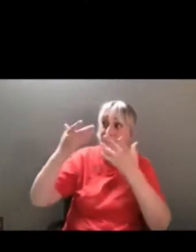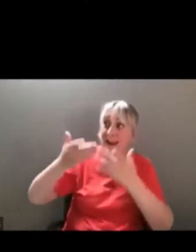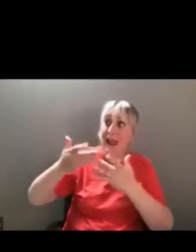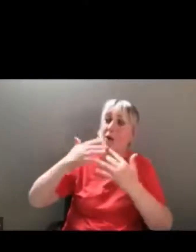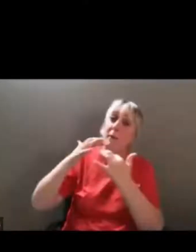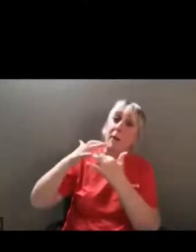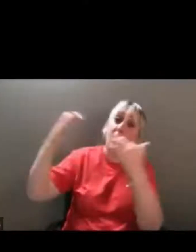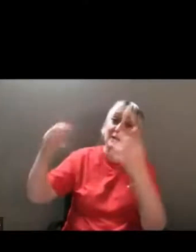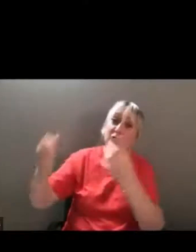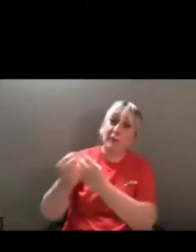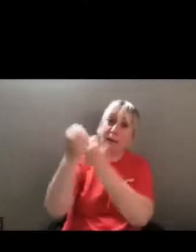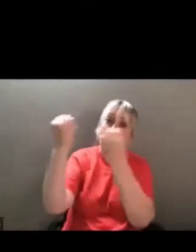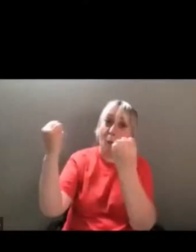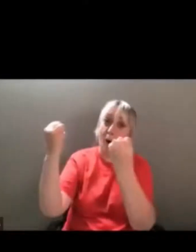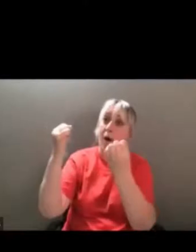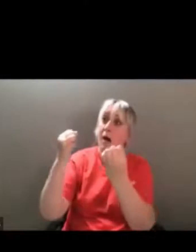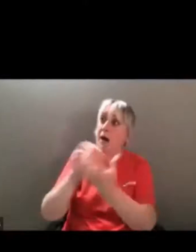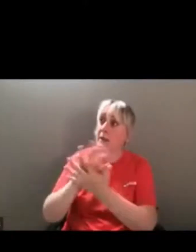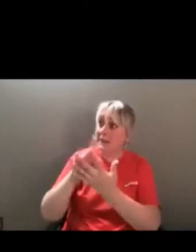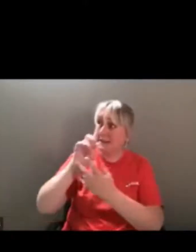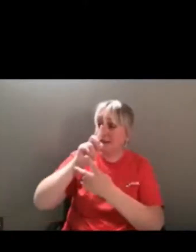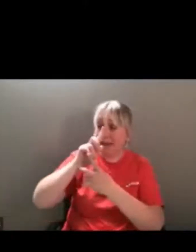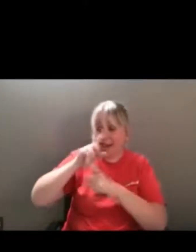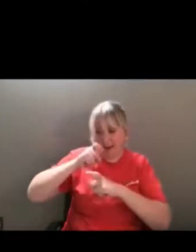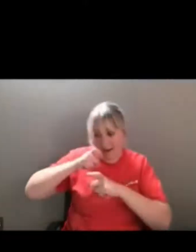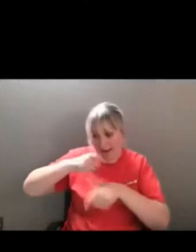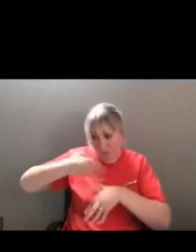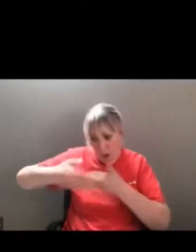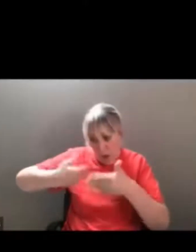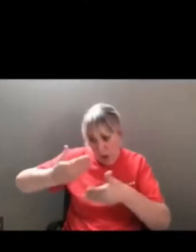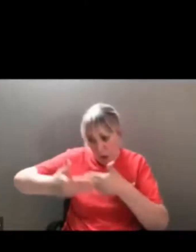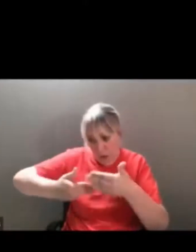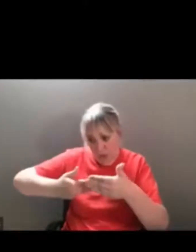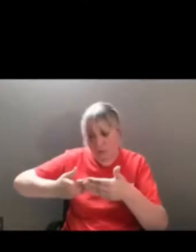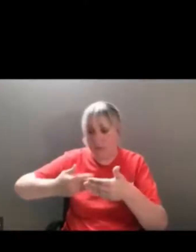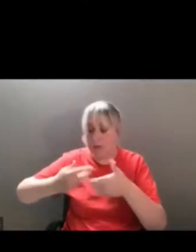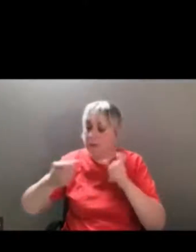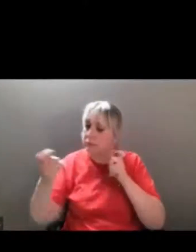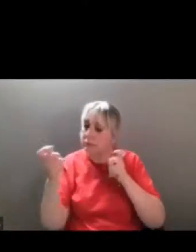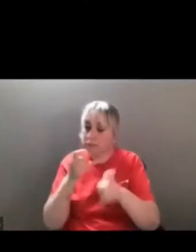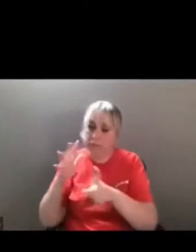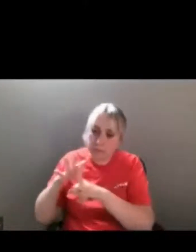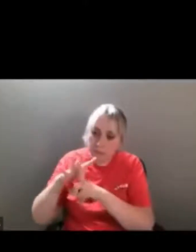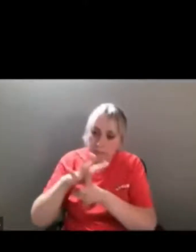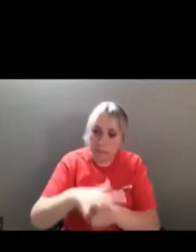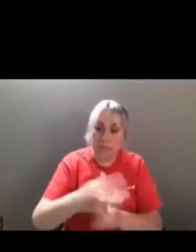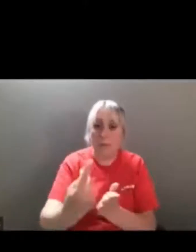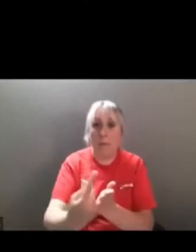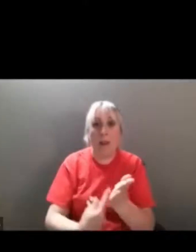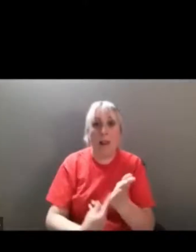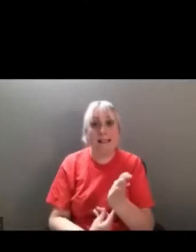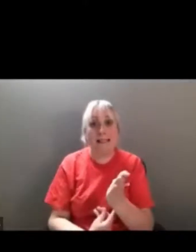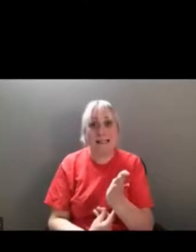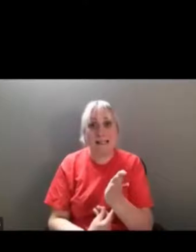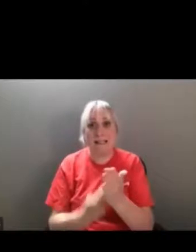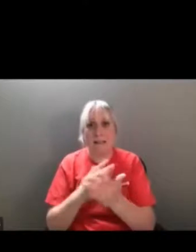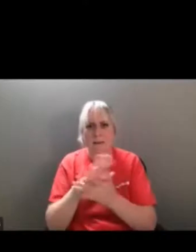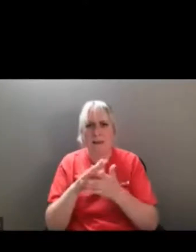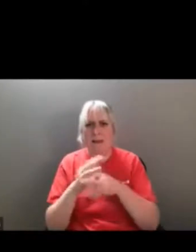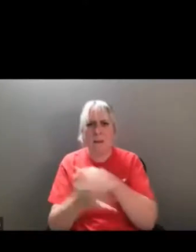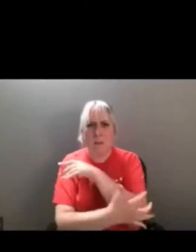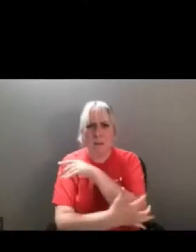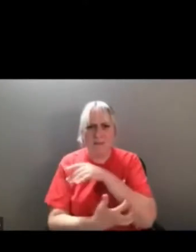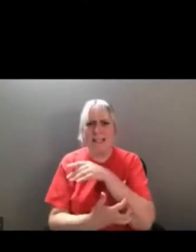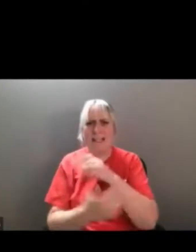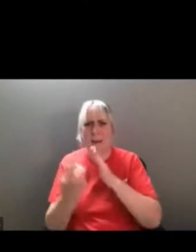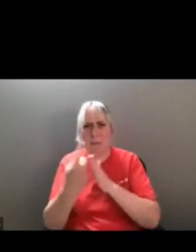not simply to carry on in the same direction with the continuation of policies that are growing inequality, poverty and immiseration, but